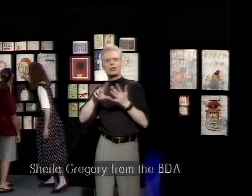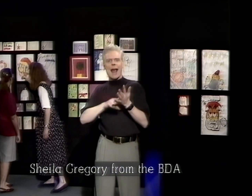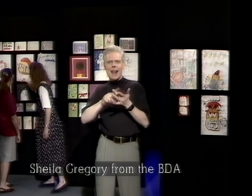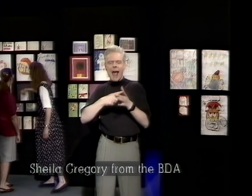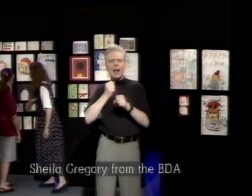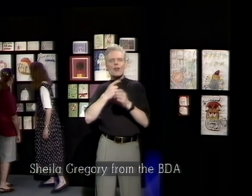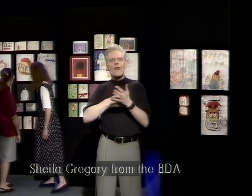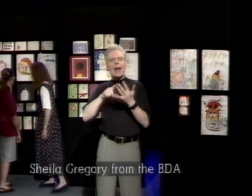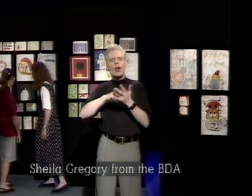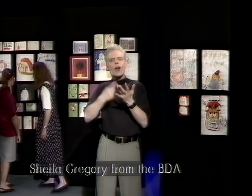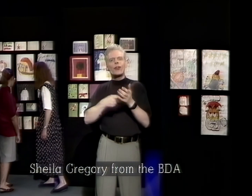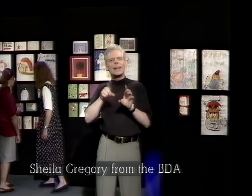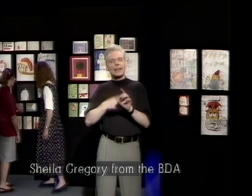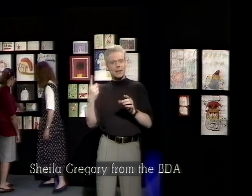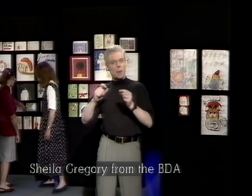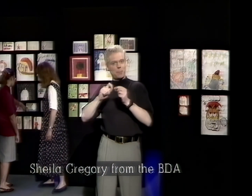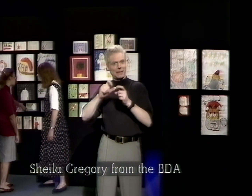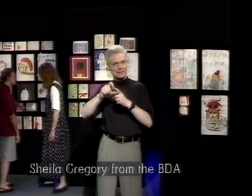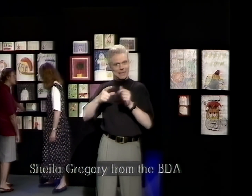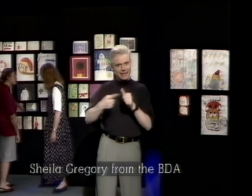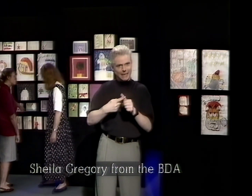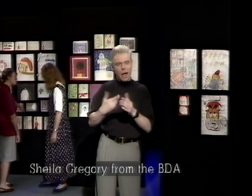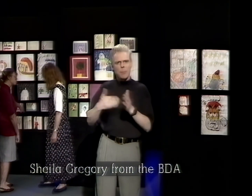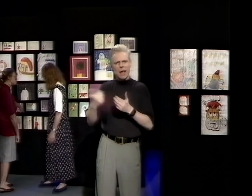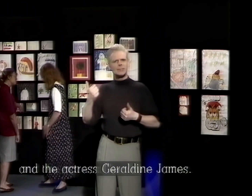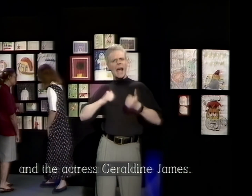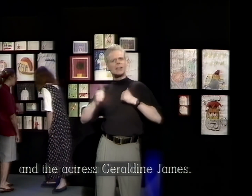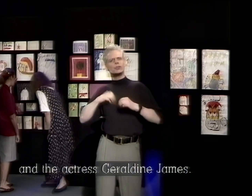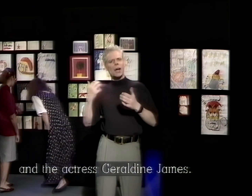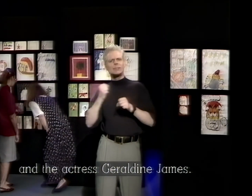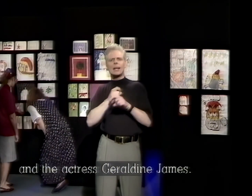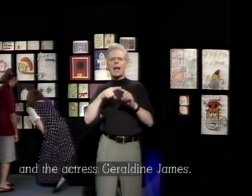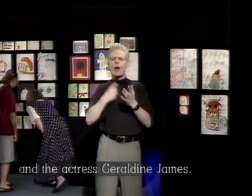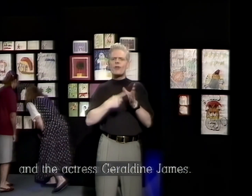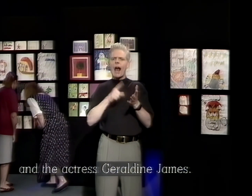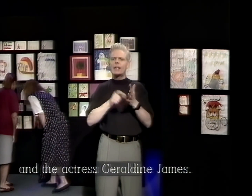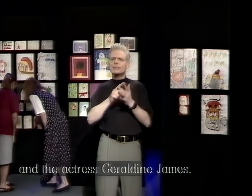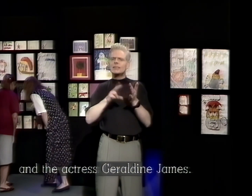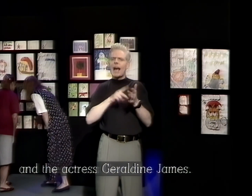They are Sheila Gregory from the BDA and the actress Geraldine James.